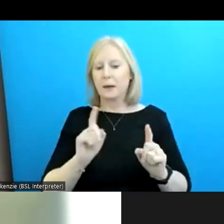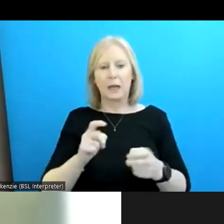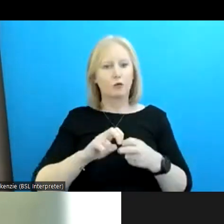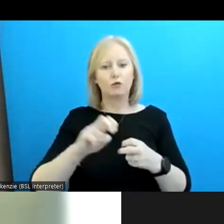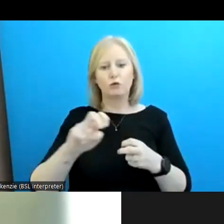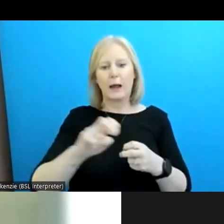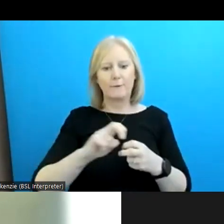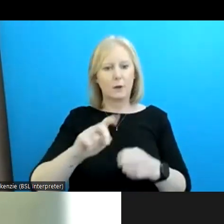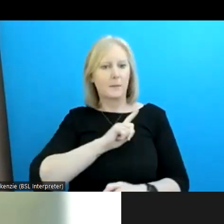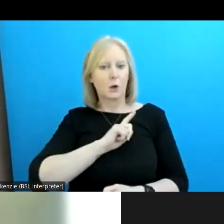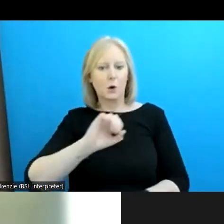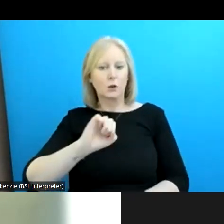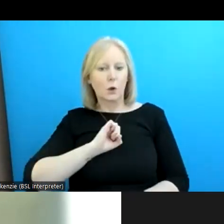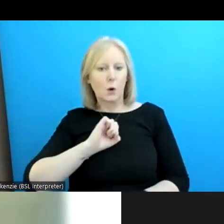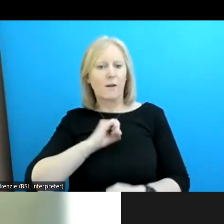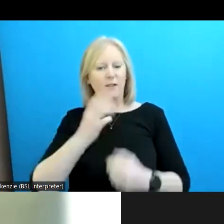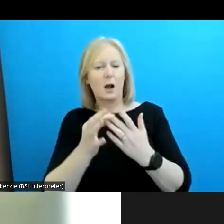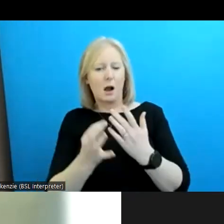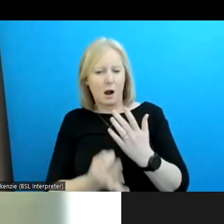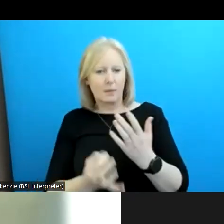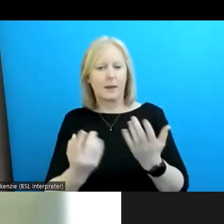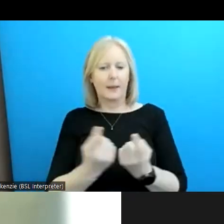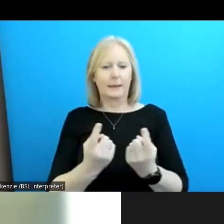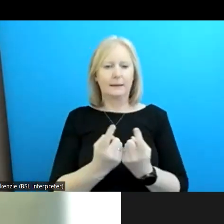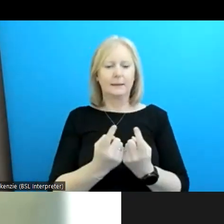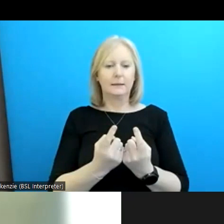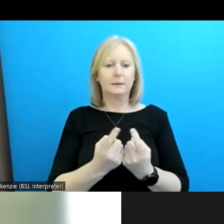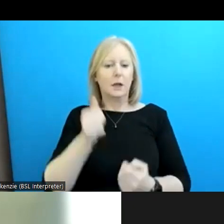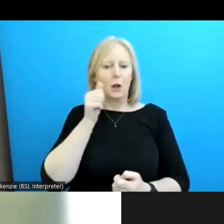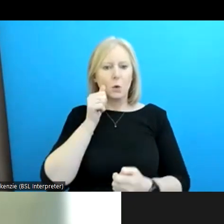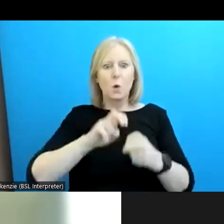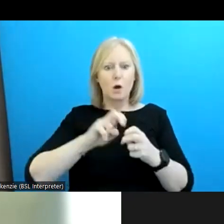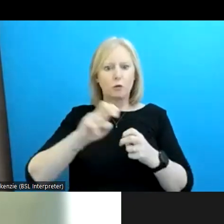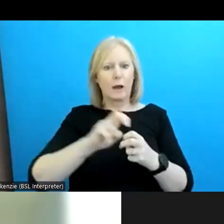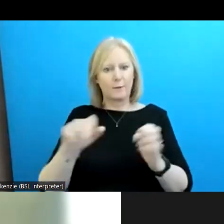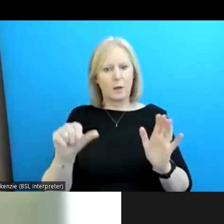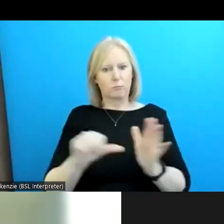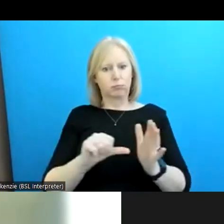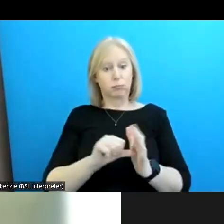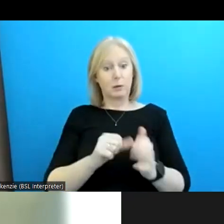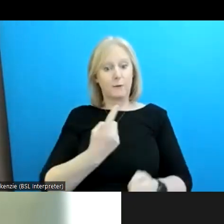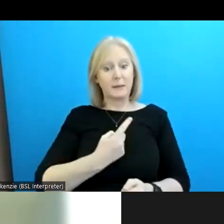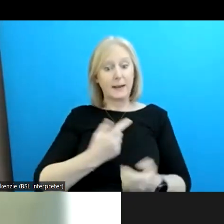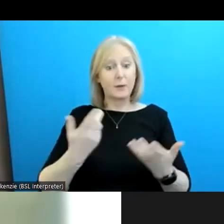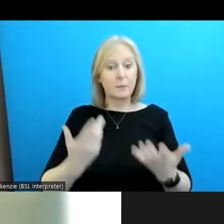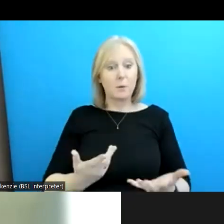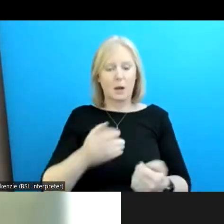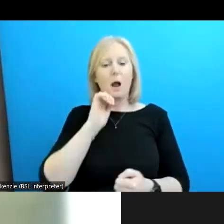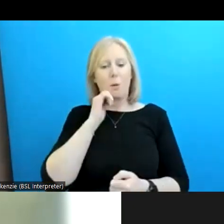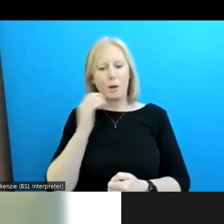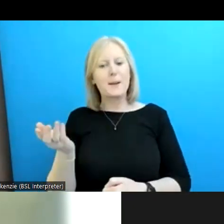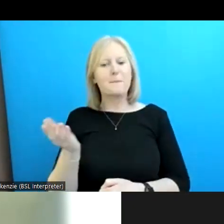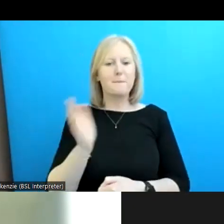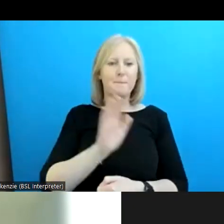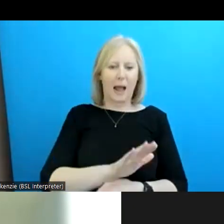this cough and some other reasons. However, I know that travel is challenging for me right now. I will get back to hopefully